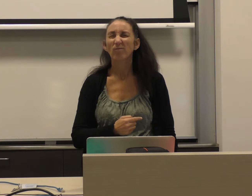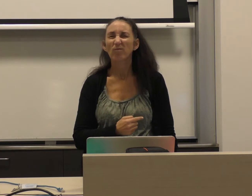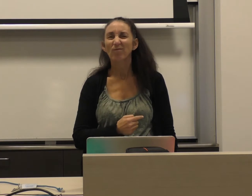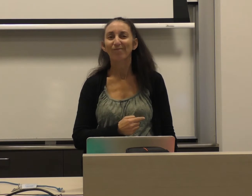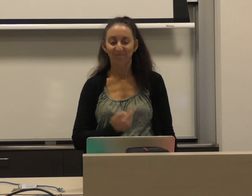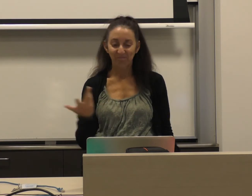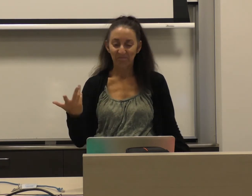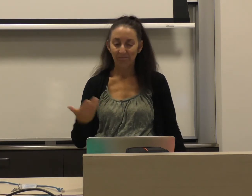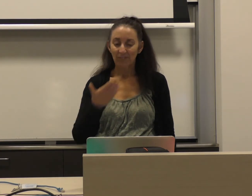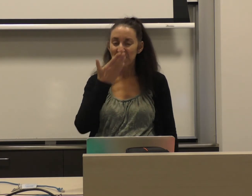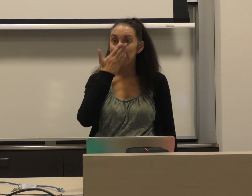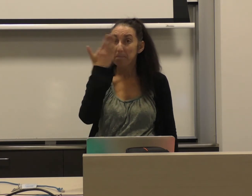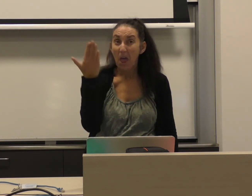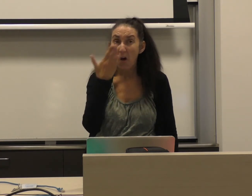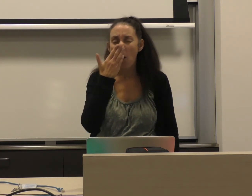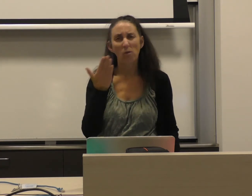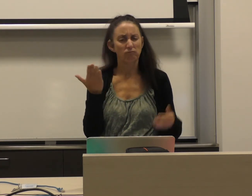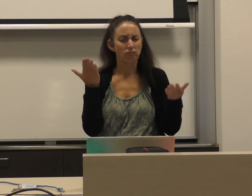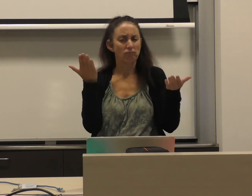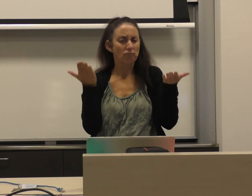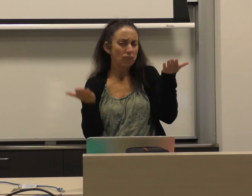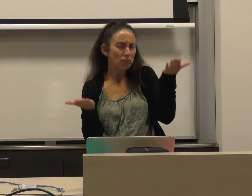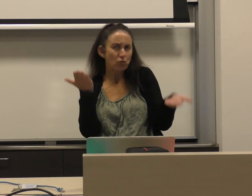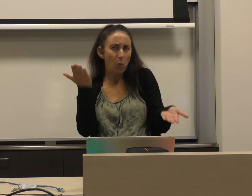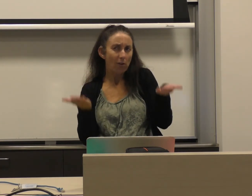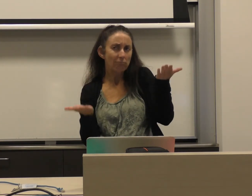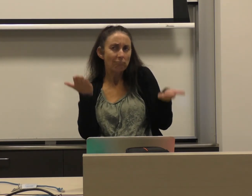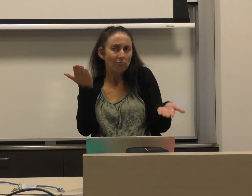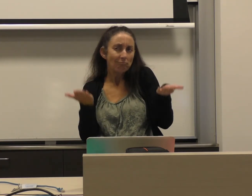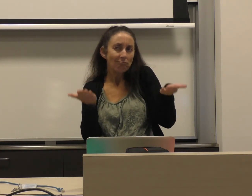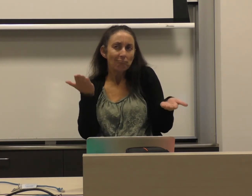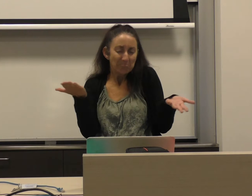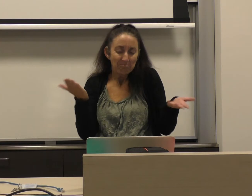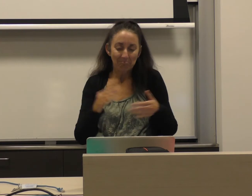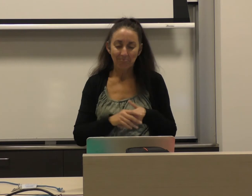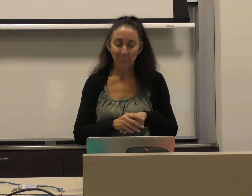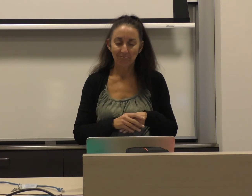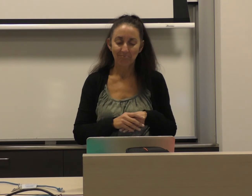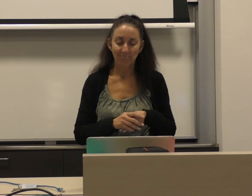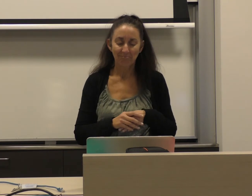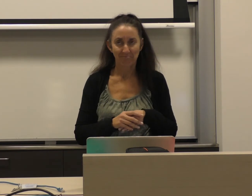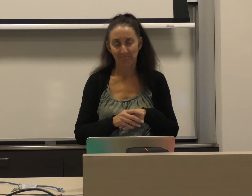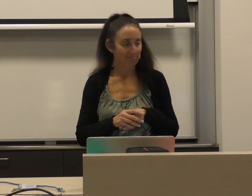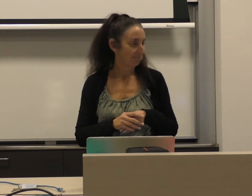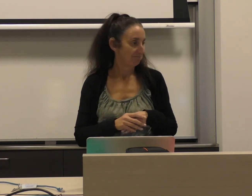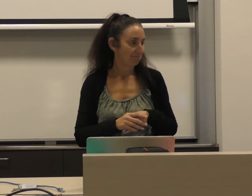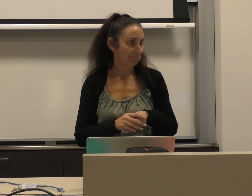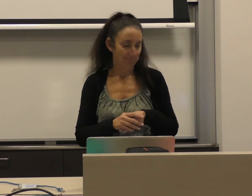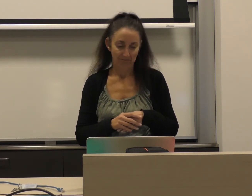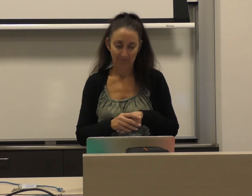Use of the nose. Generally, if it's if you're smelling something, but it could be if you're in doubt,